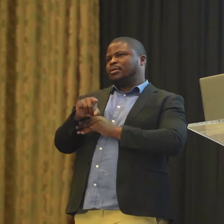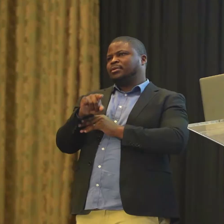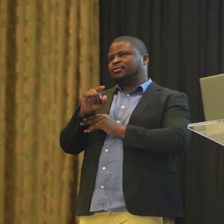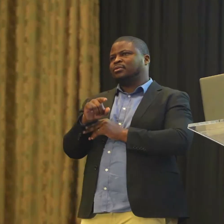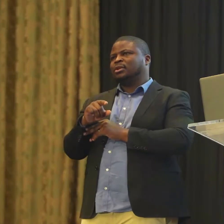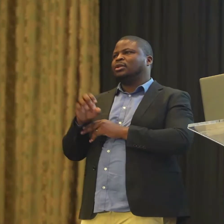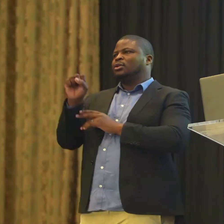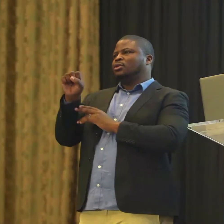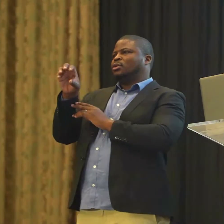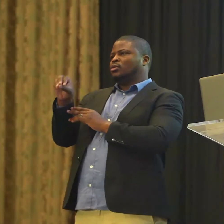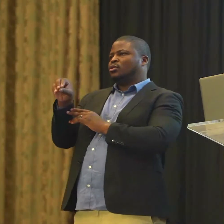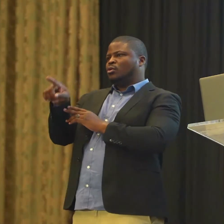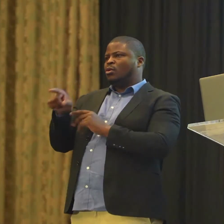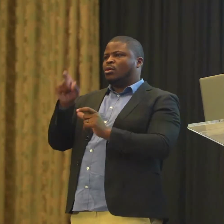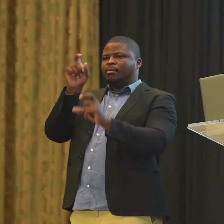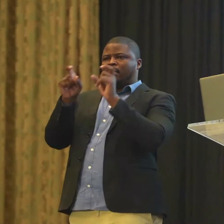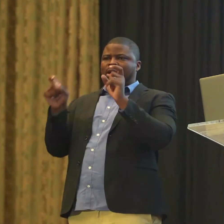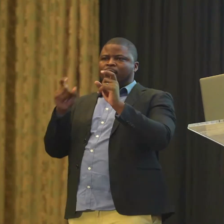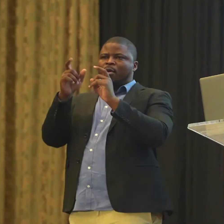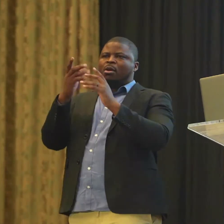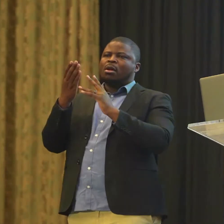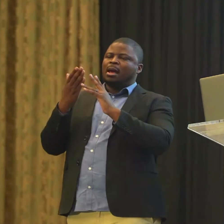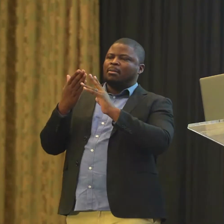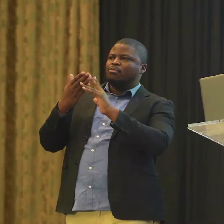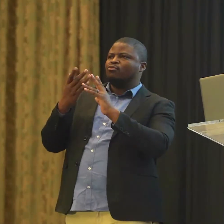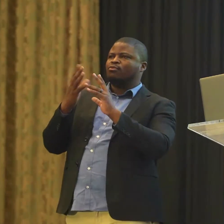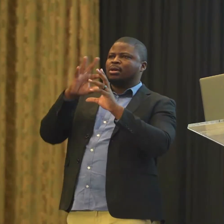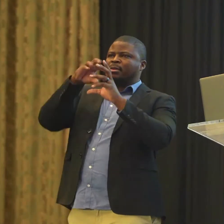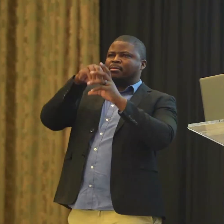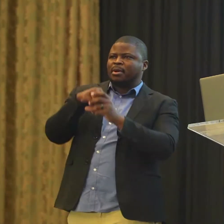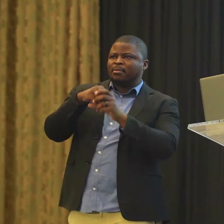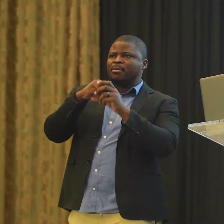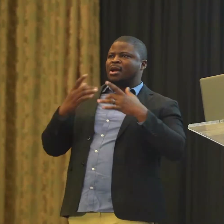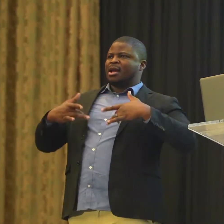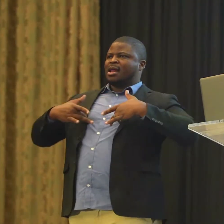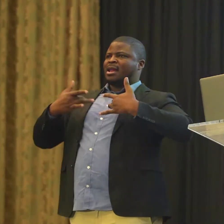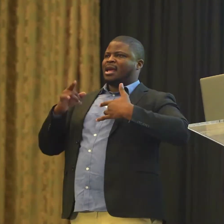are interrupting these life-saving